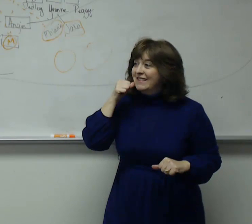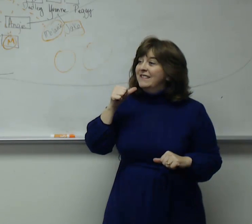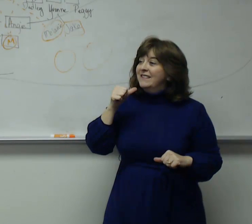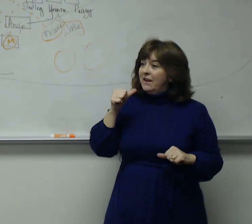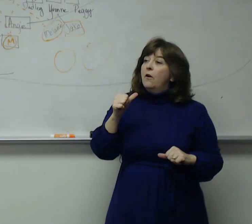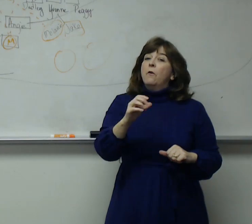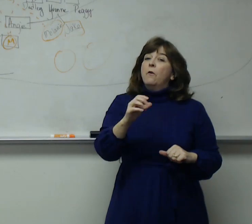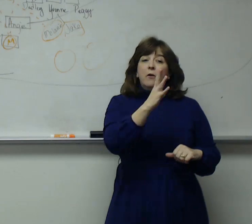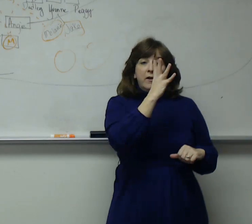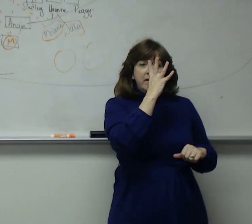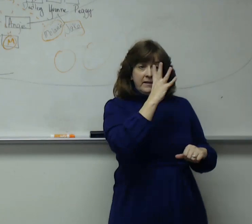Girls. or